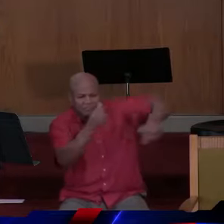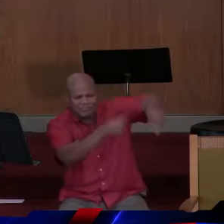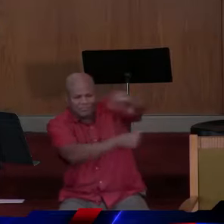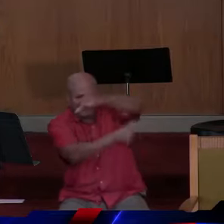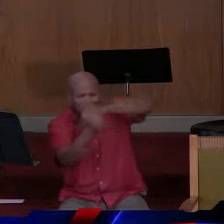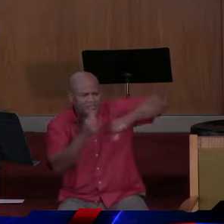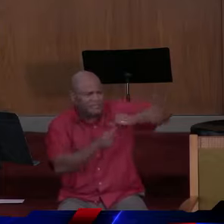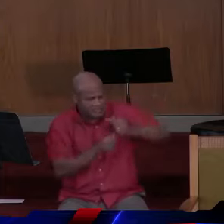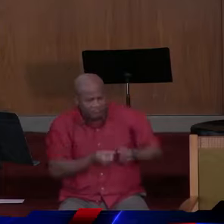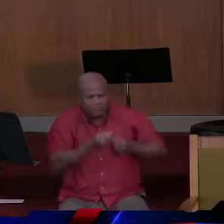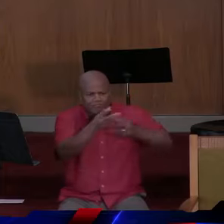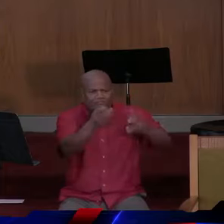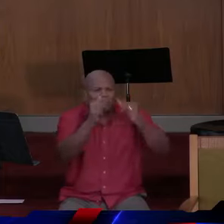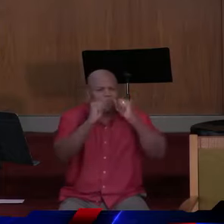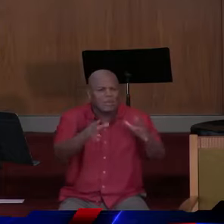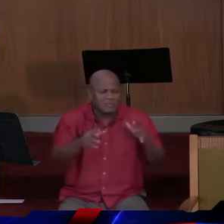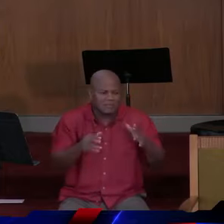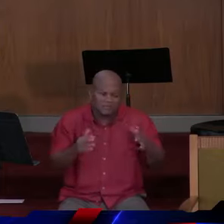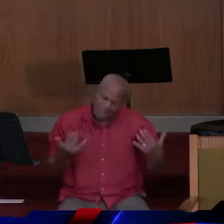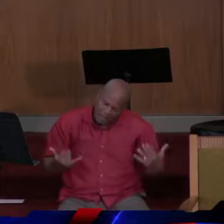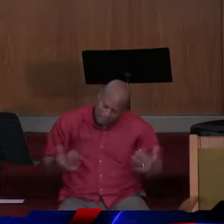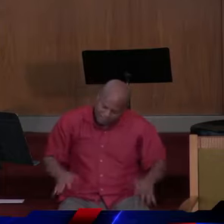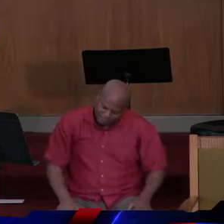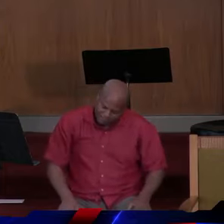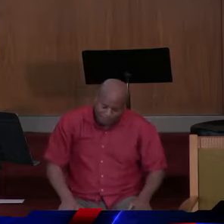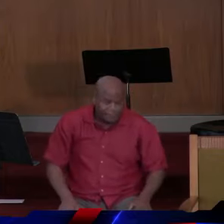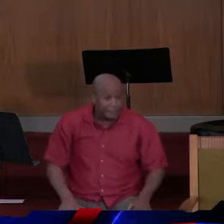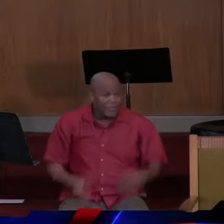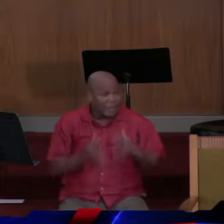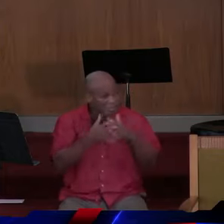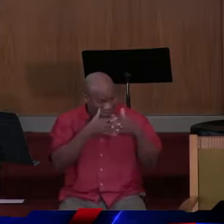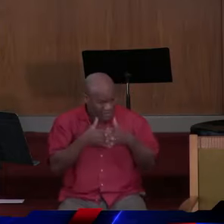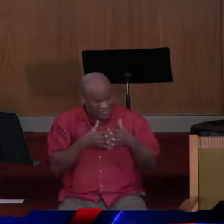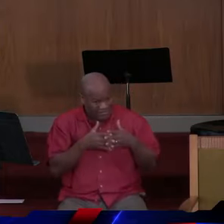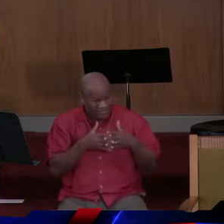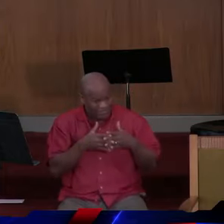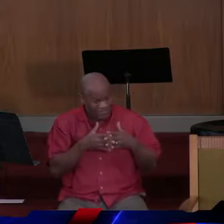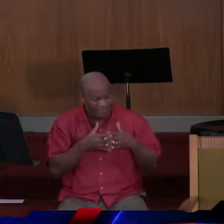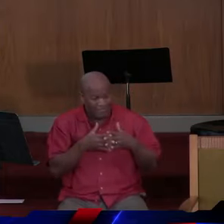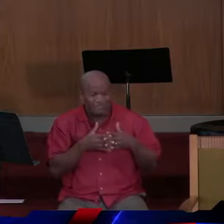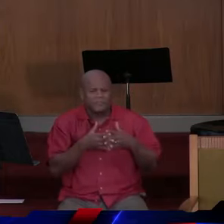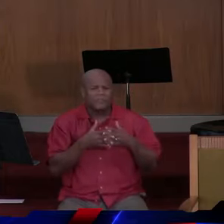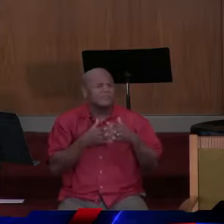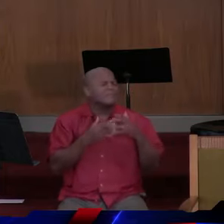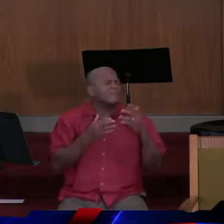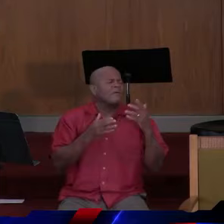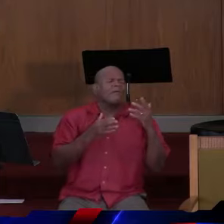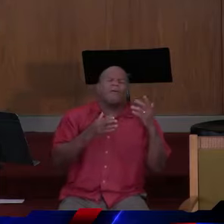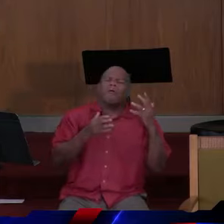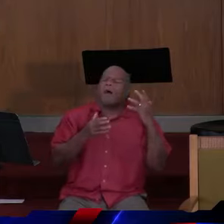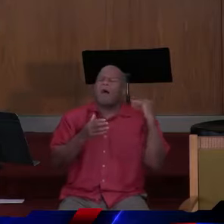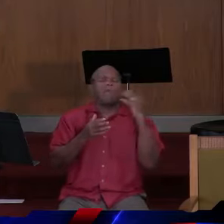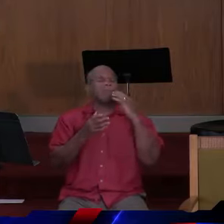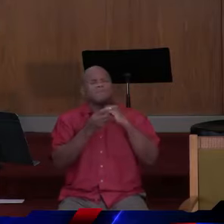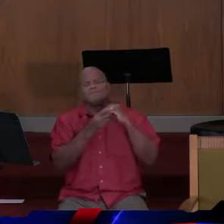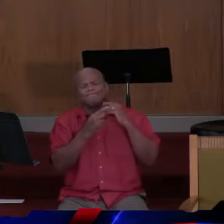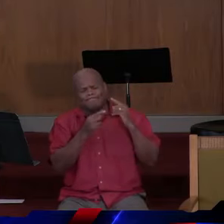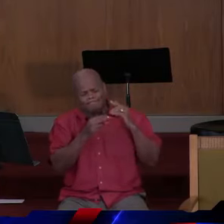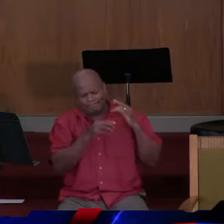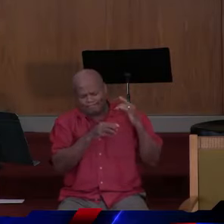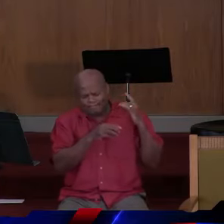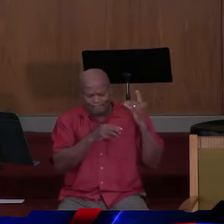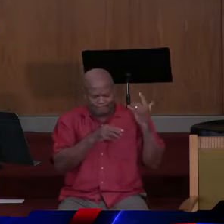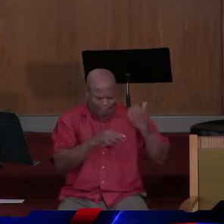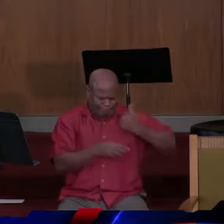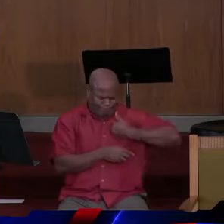blessing. Now I know, it's particularly in America, we get so caught up in our own personal